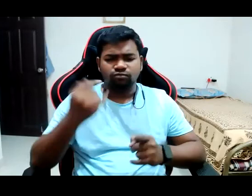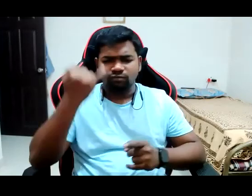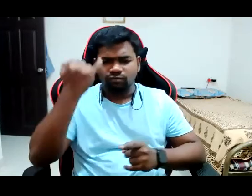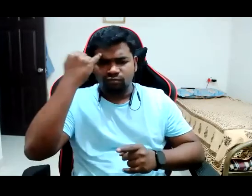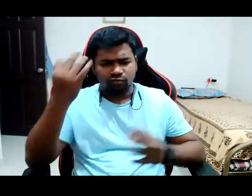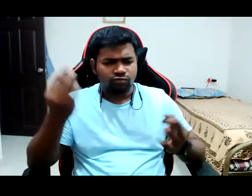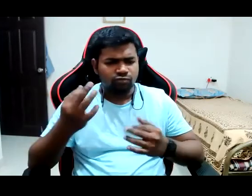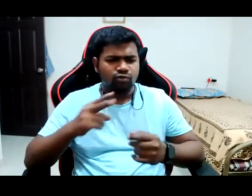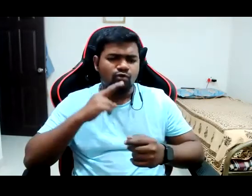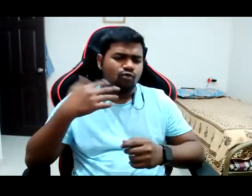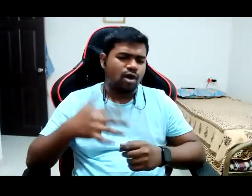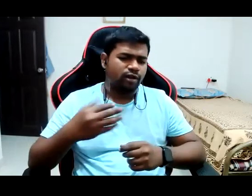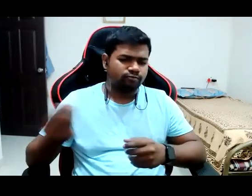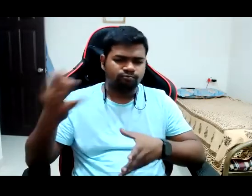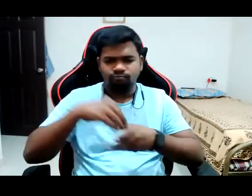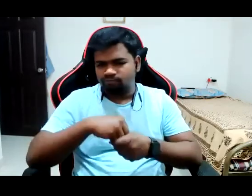add value to your team.